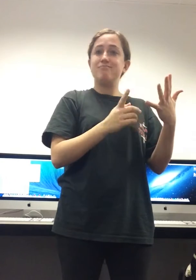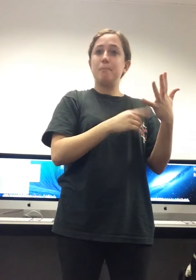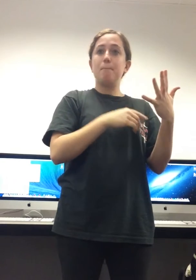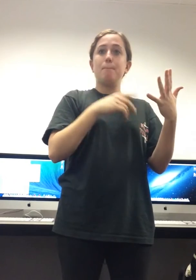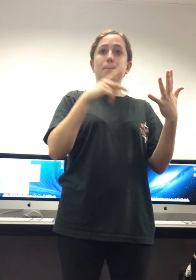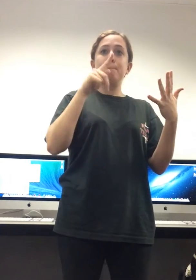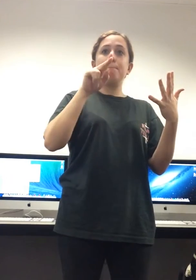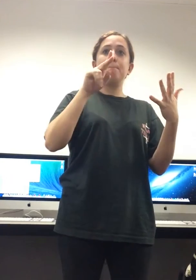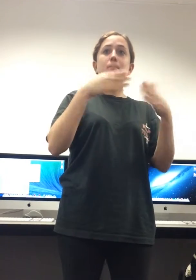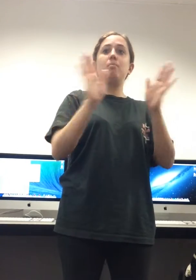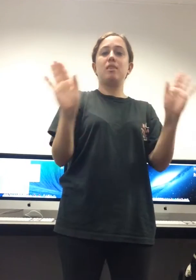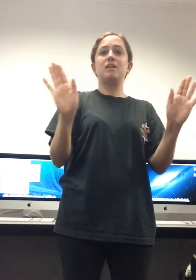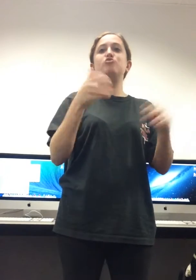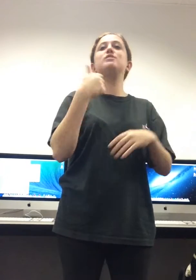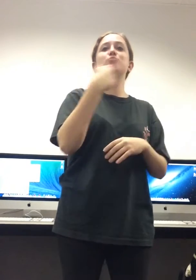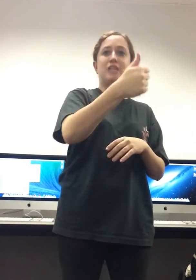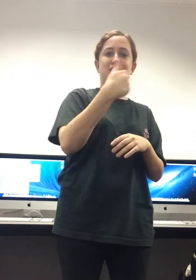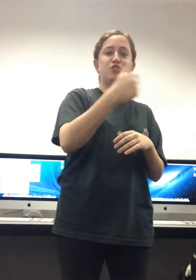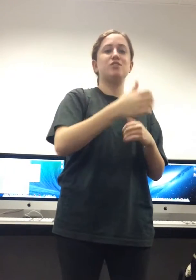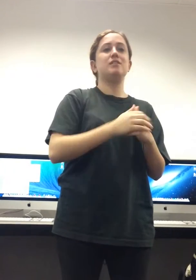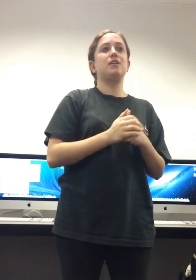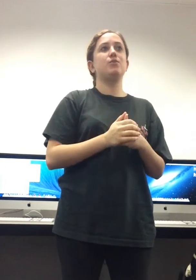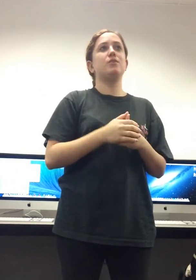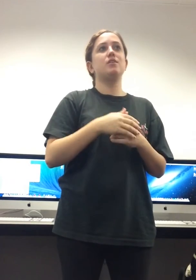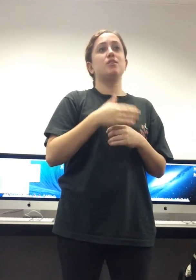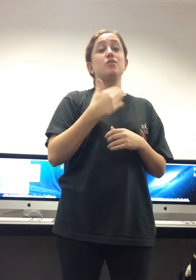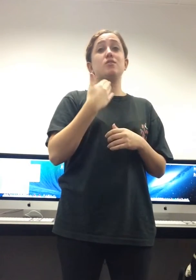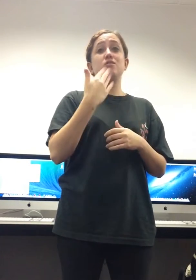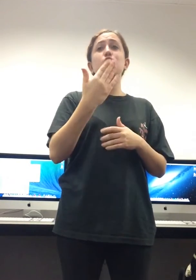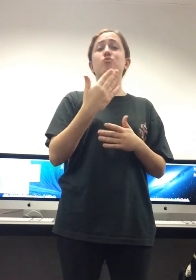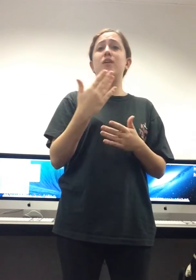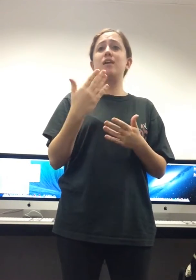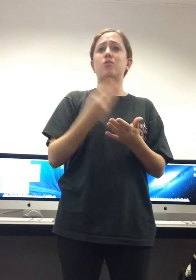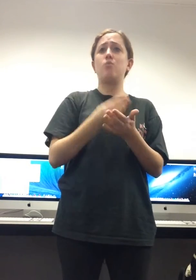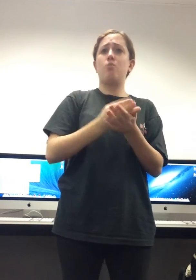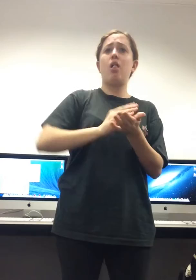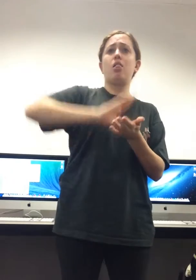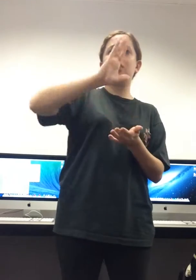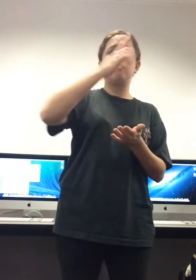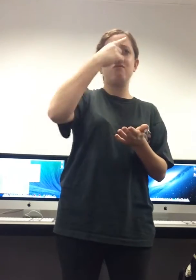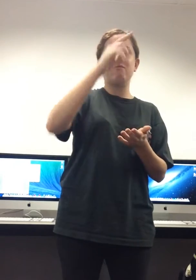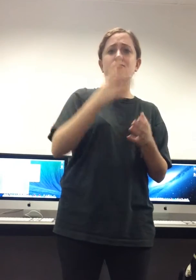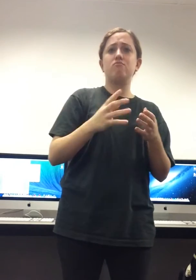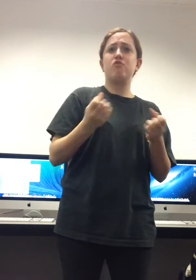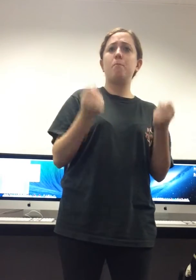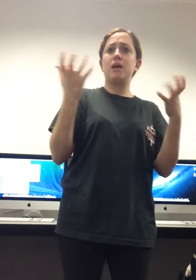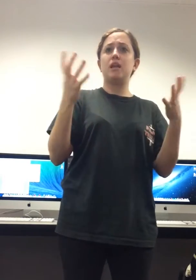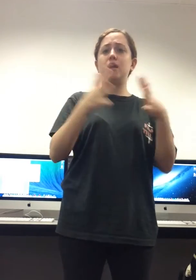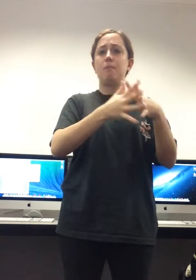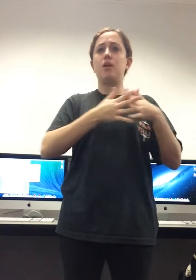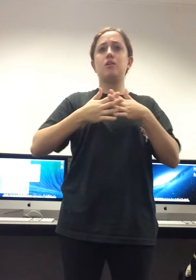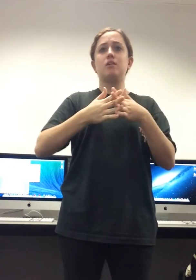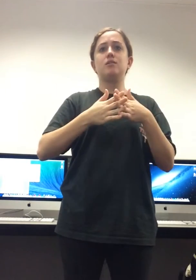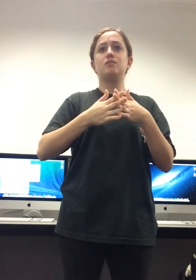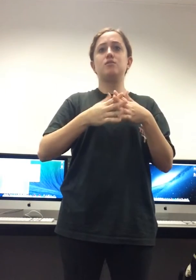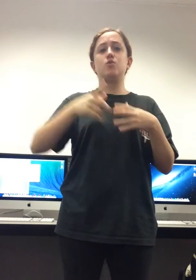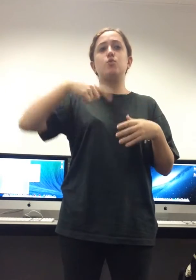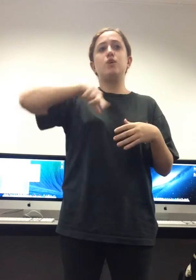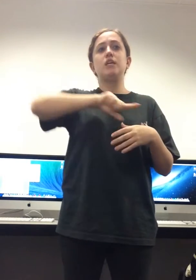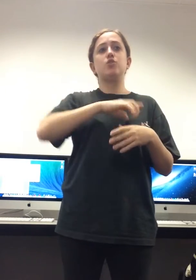great wealth for many Americans, and a wide variety of consumer goods. For